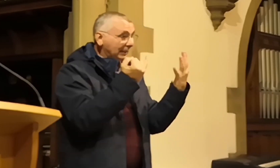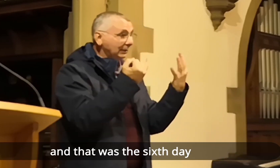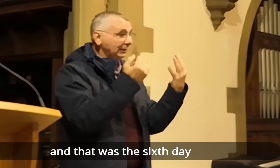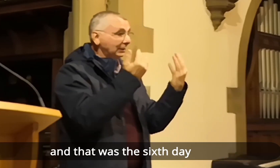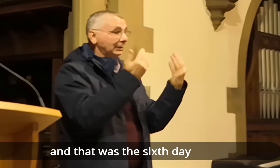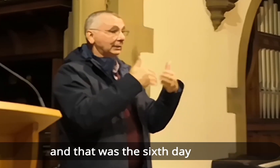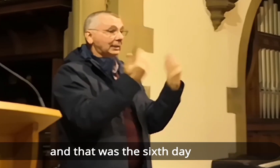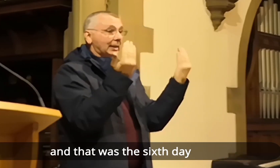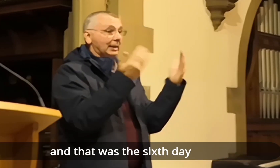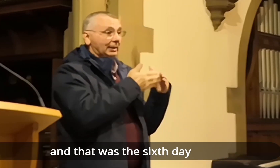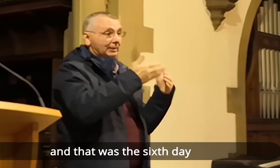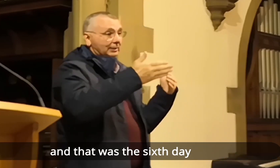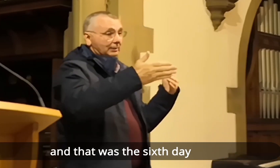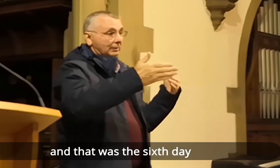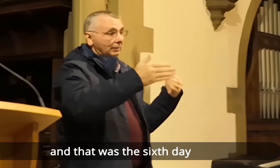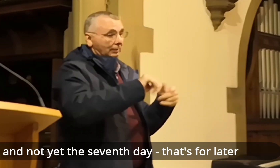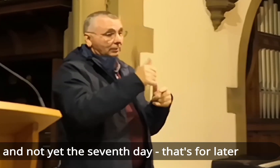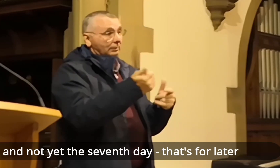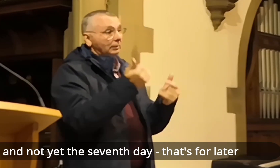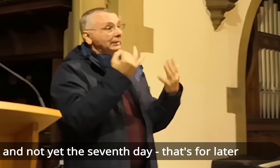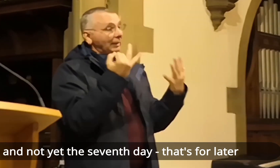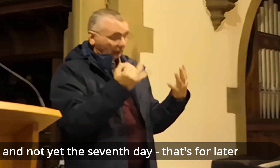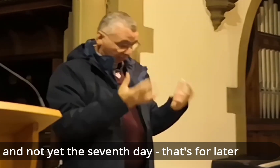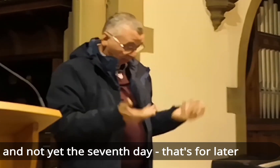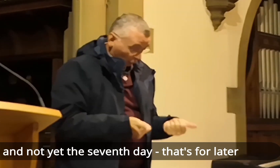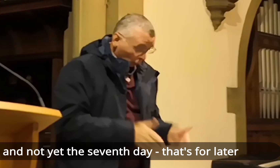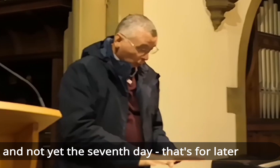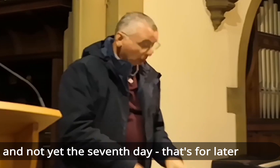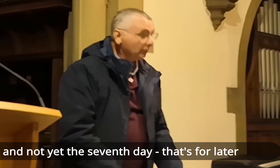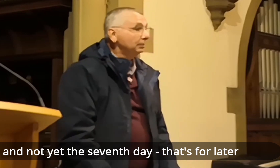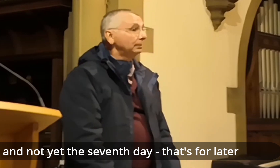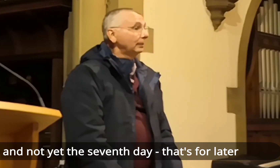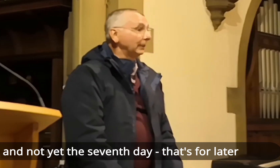And that was the sixth day, and not yet the seventh day. That's for later.